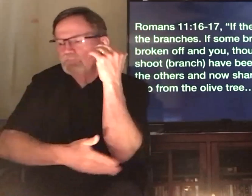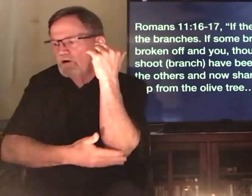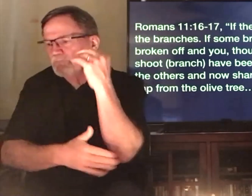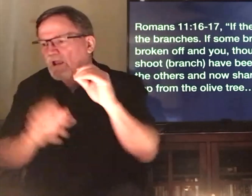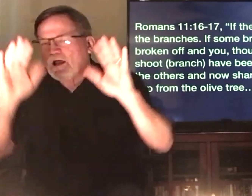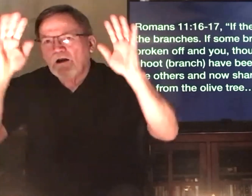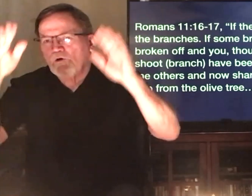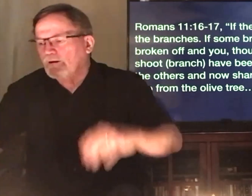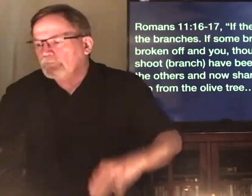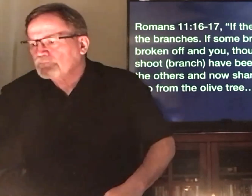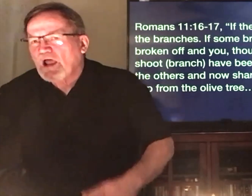this